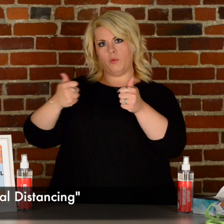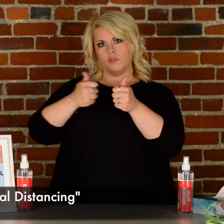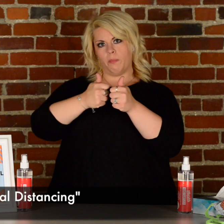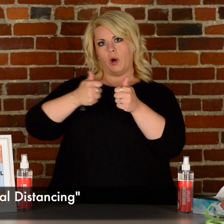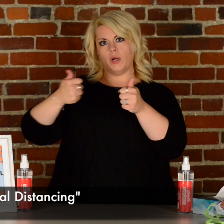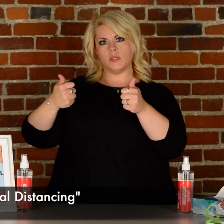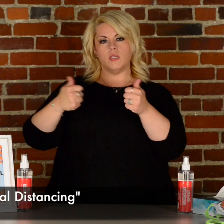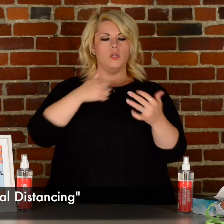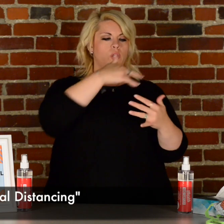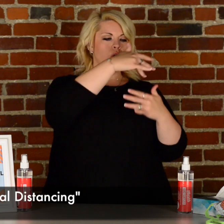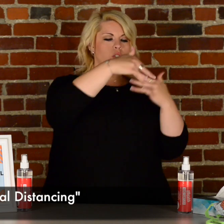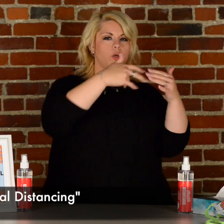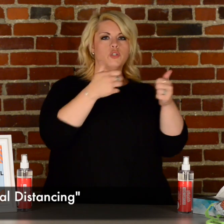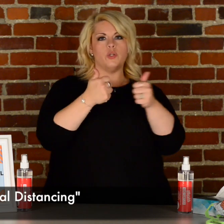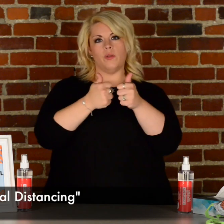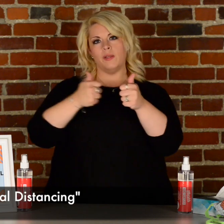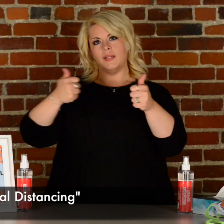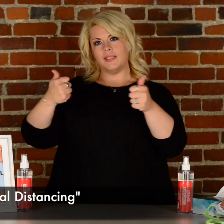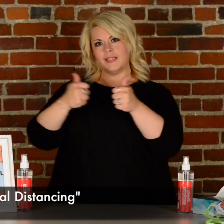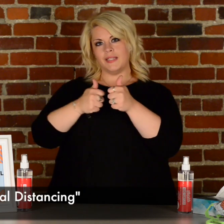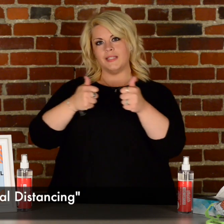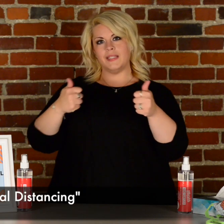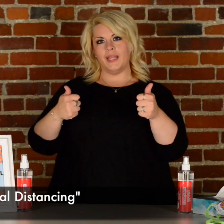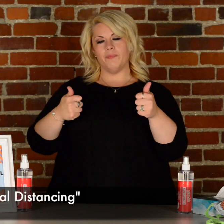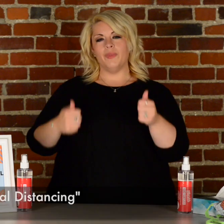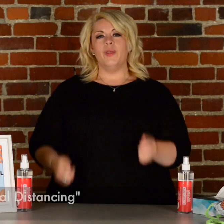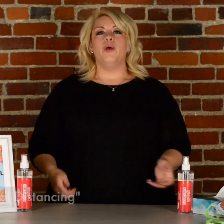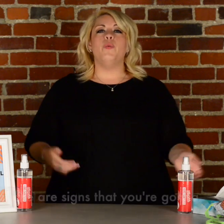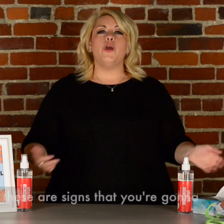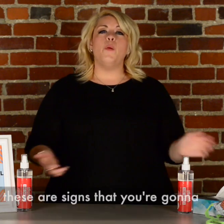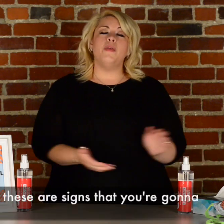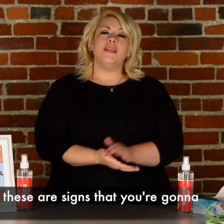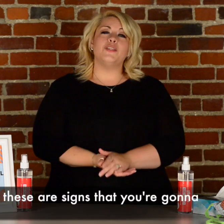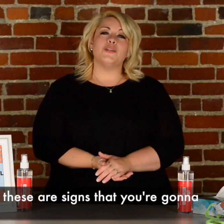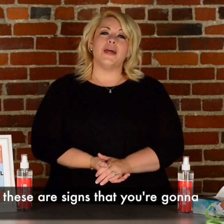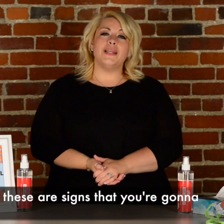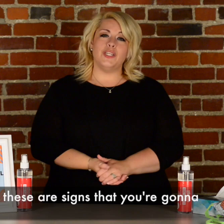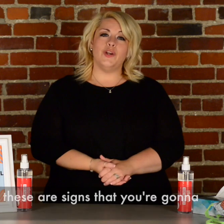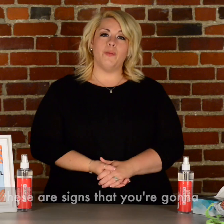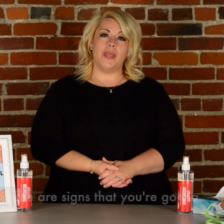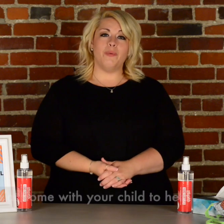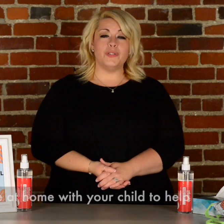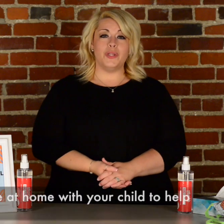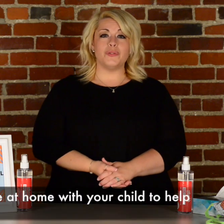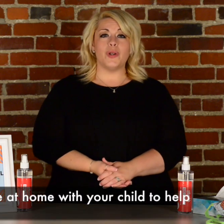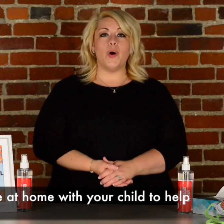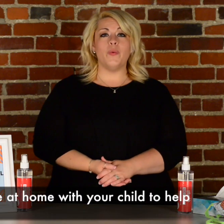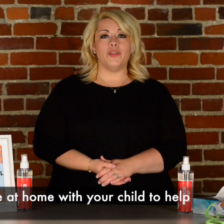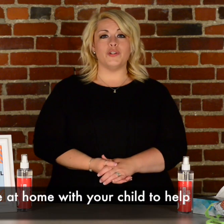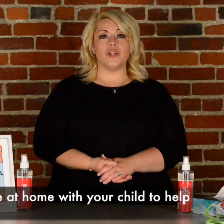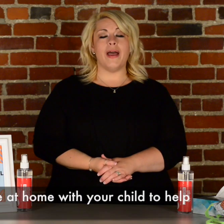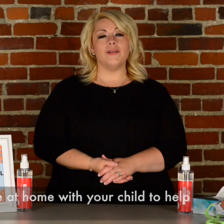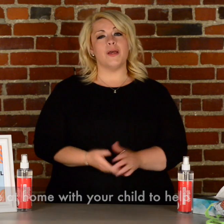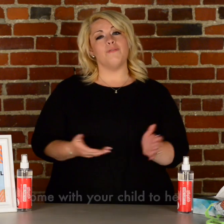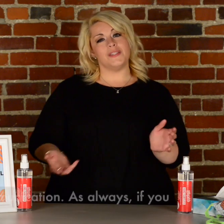moves apart. Social distancing. We hope that these are signs that you're going to be able to use at home with your child to help